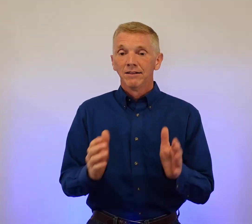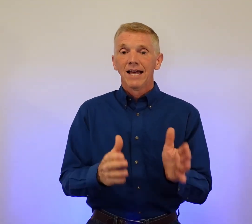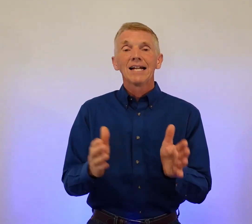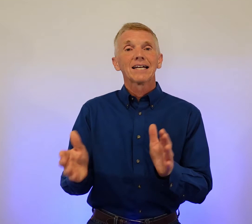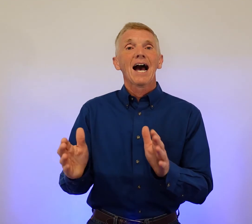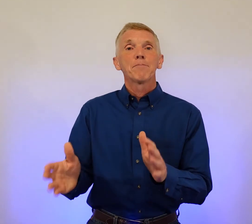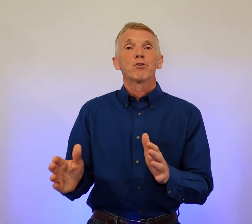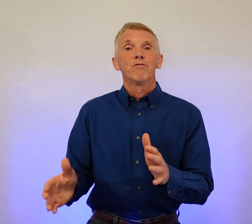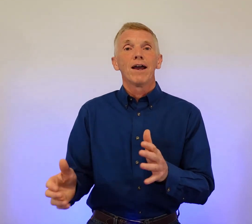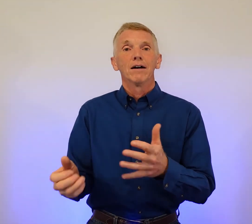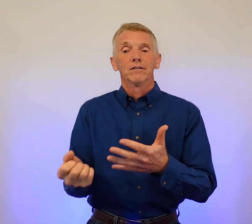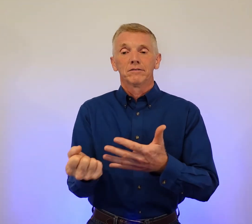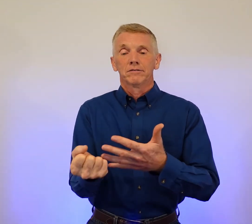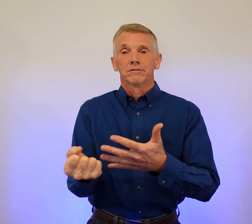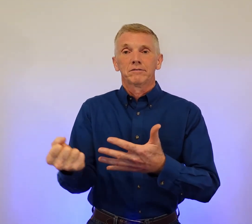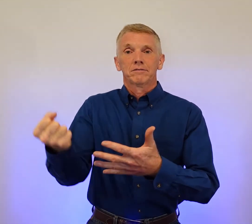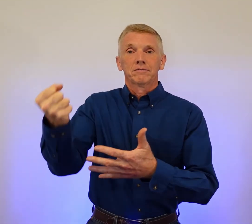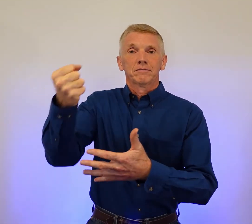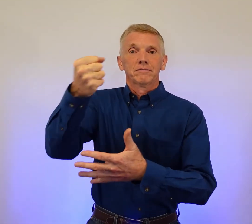let God prevail.